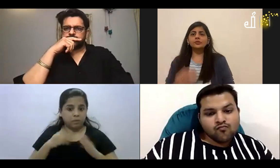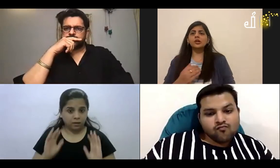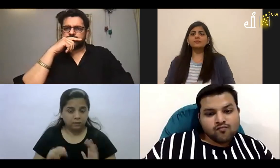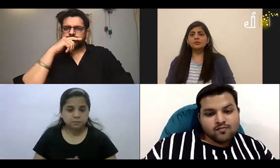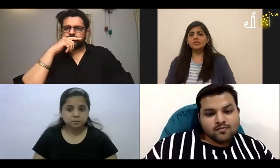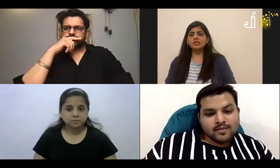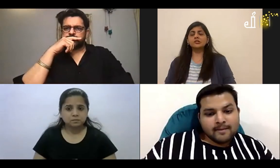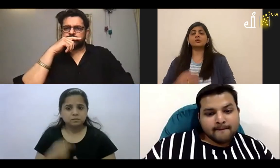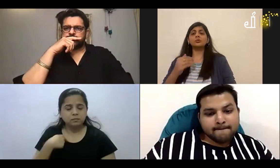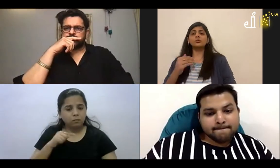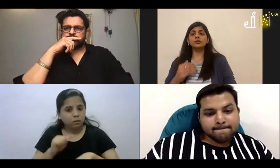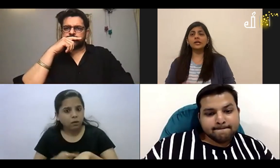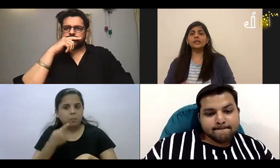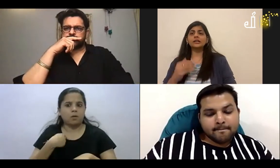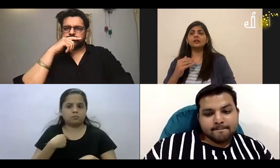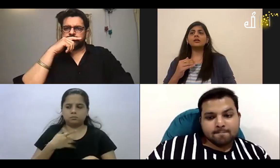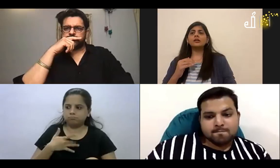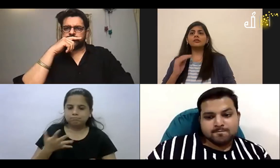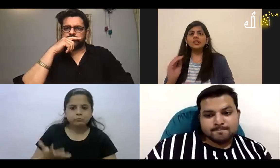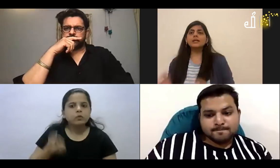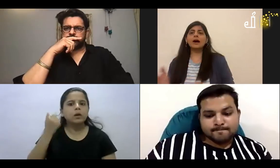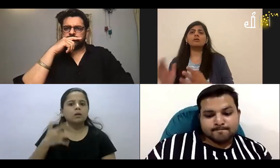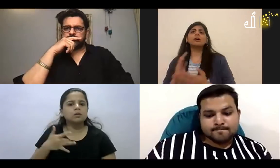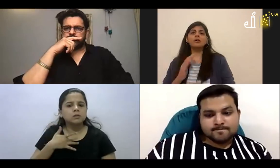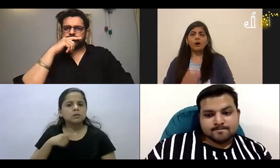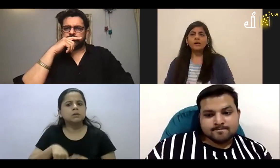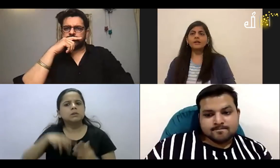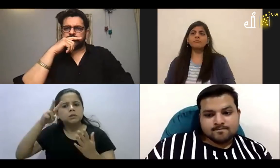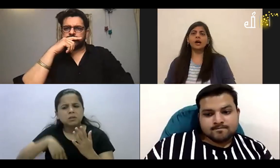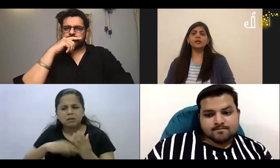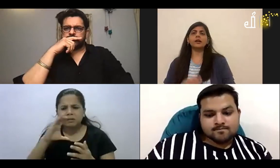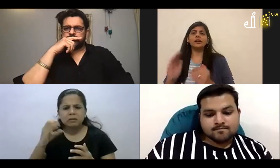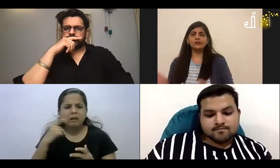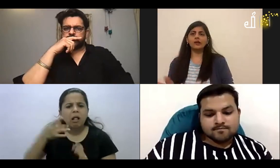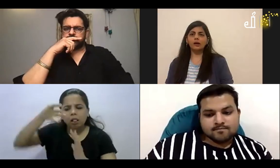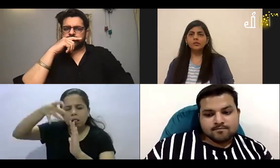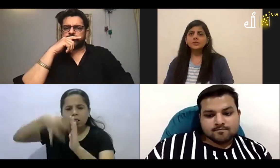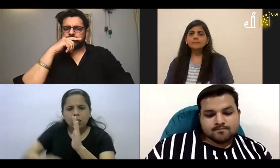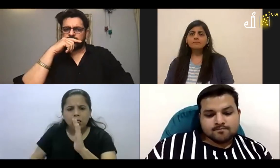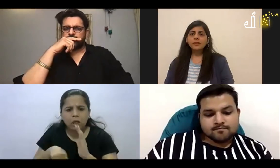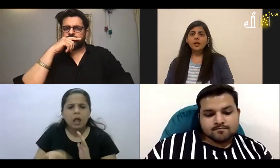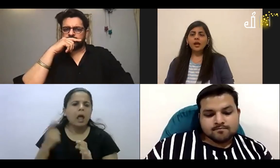I took the opportunity to really read about cochlear implant and